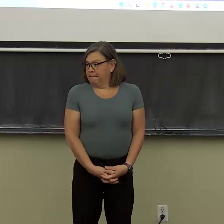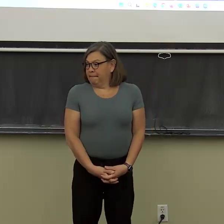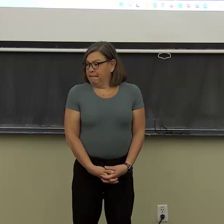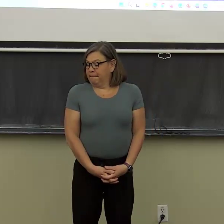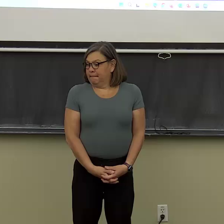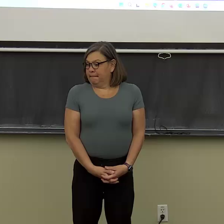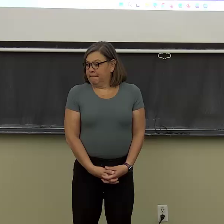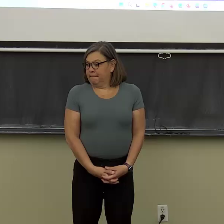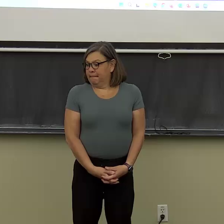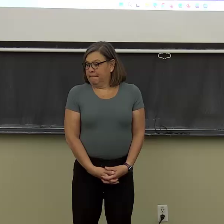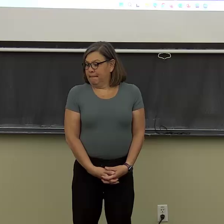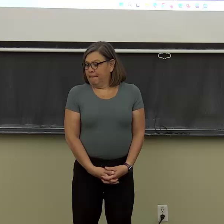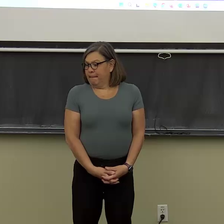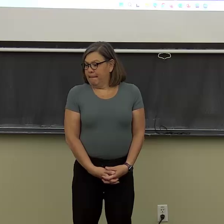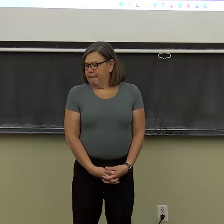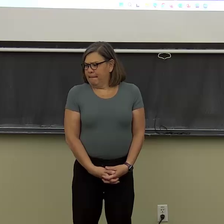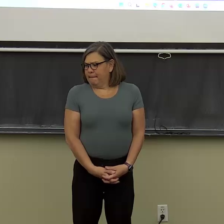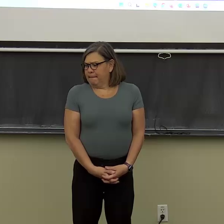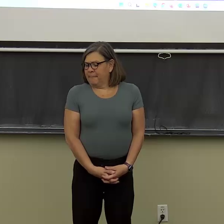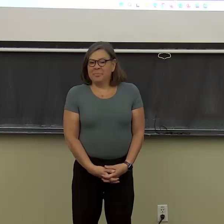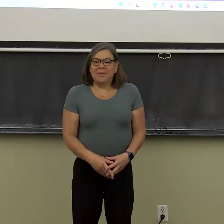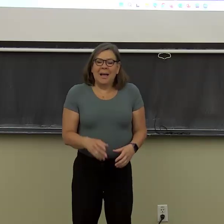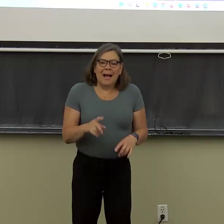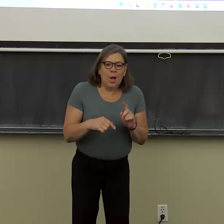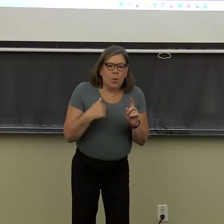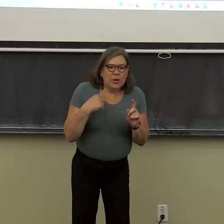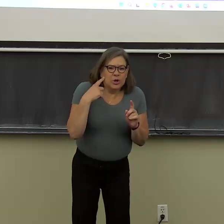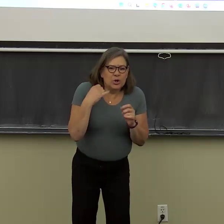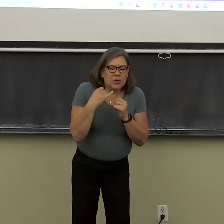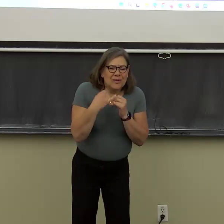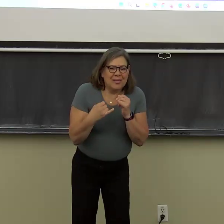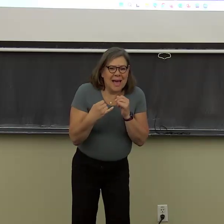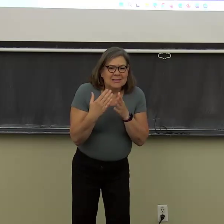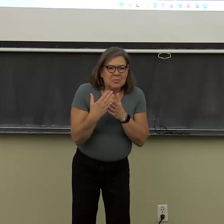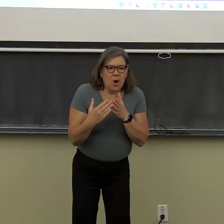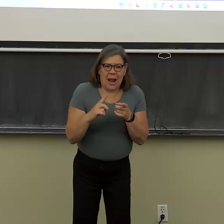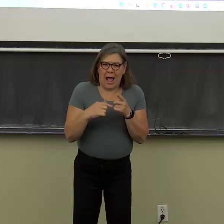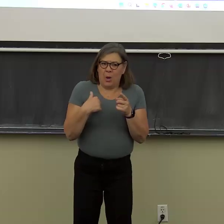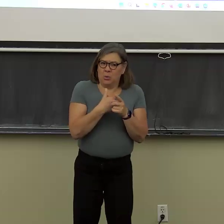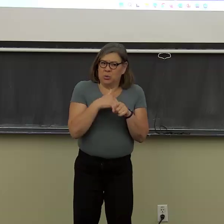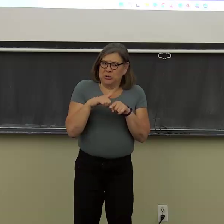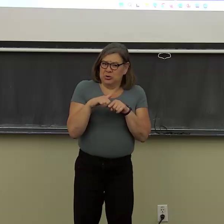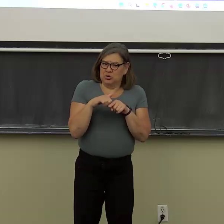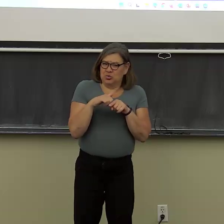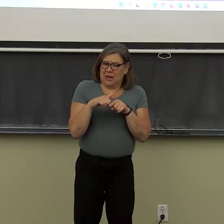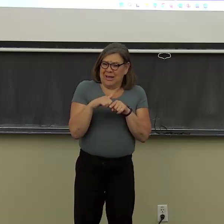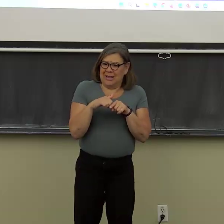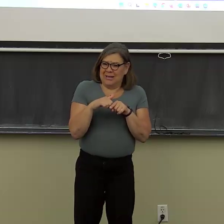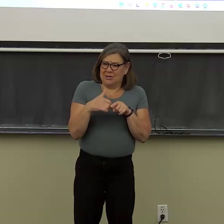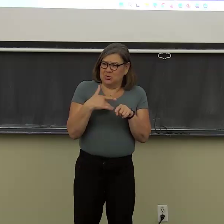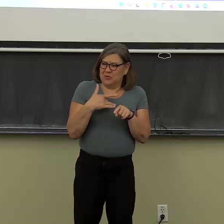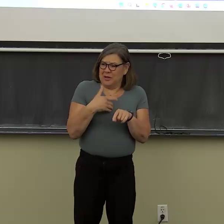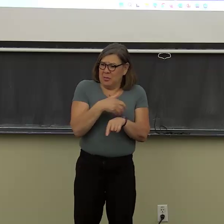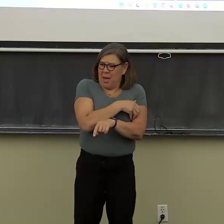I just caught the last end of it. Like, how do we train ourselves to feel empowered? No, how